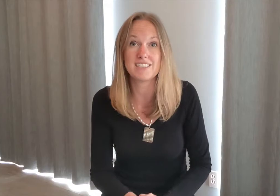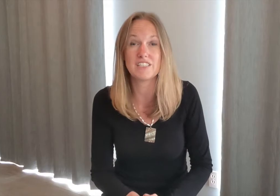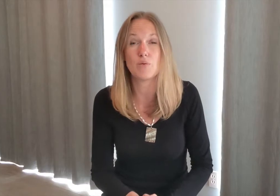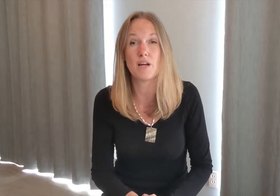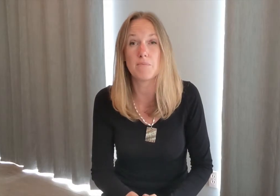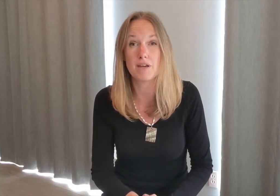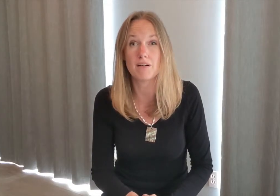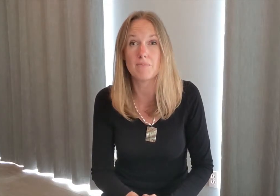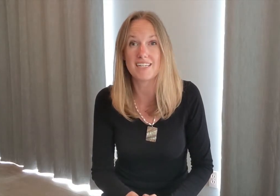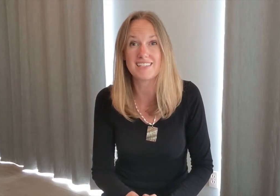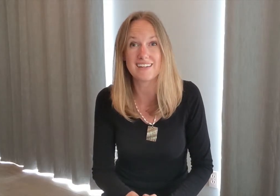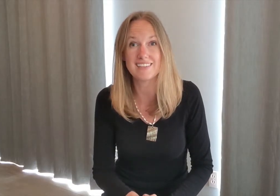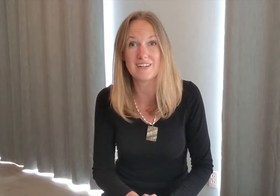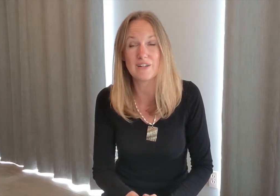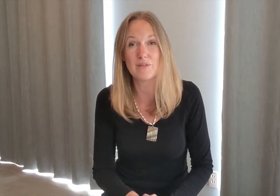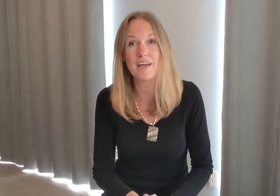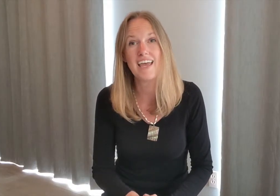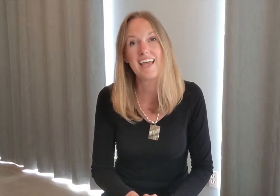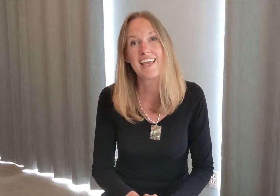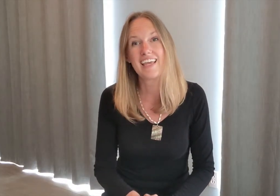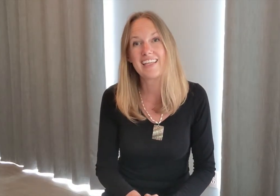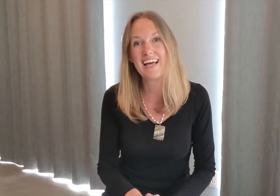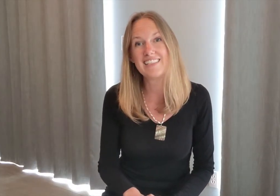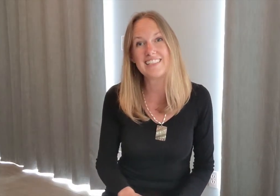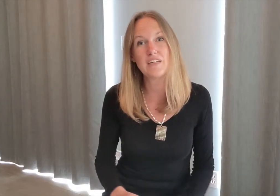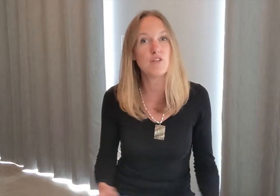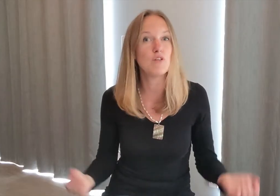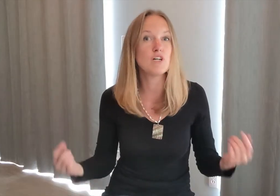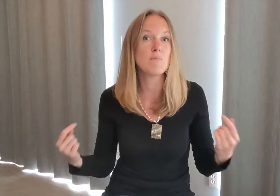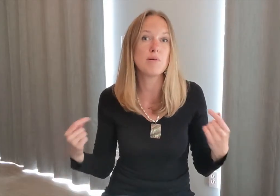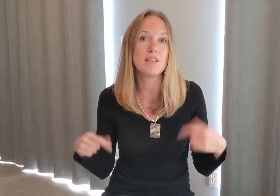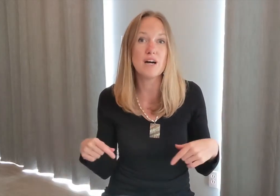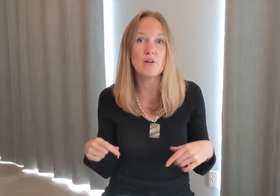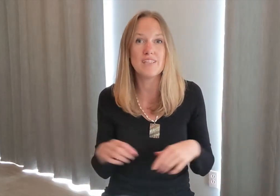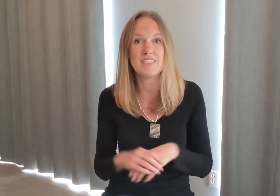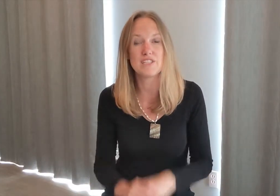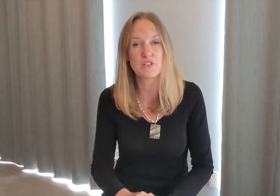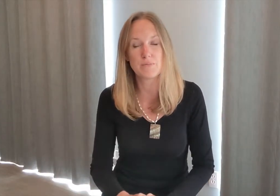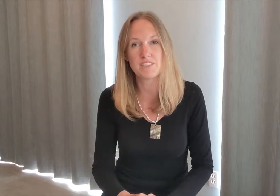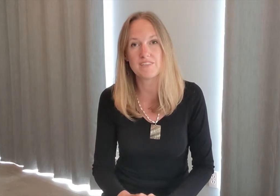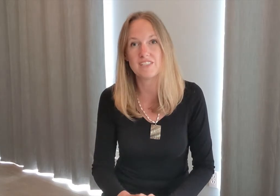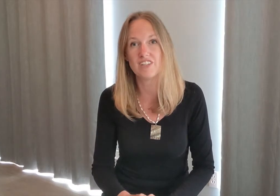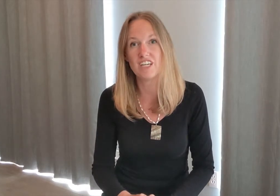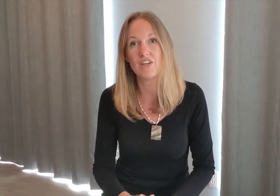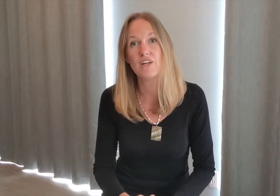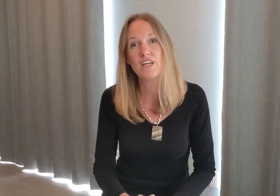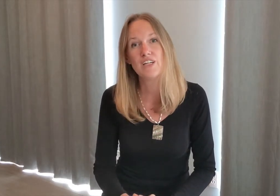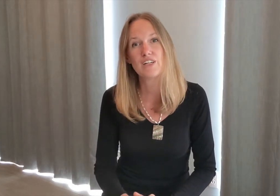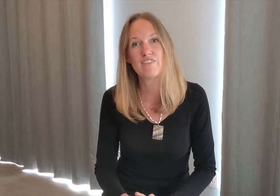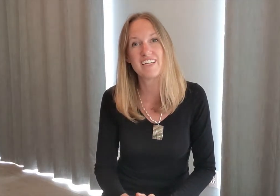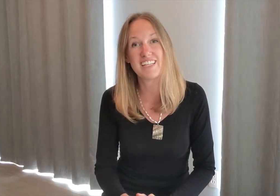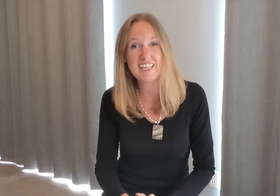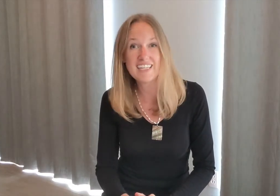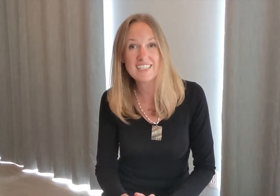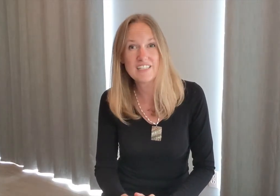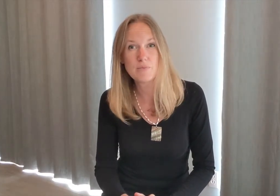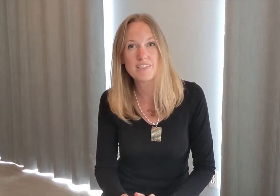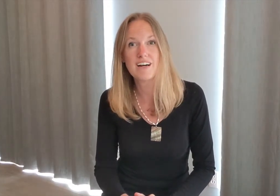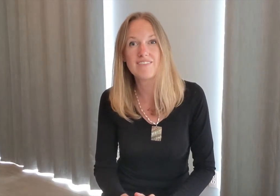you want to mirror my signs at home. And lastly, if you look below in the description of this video, you're going to find a link to either print off